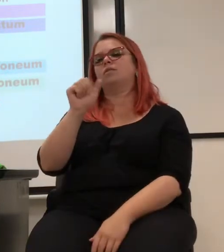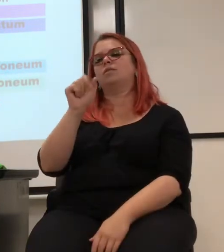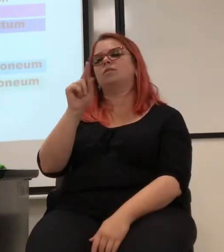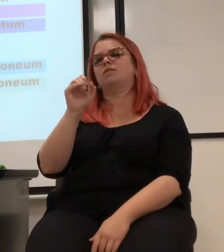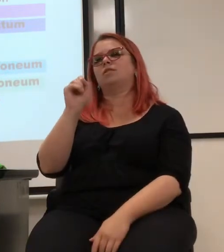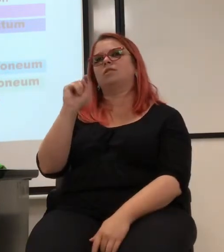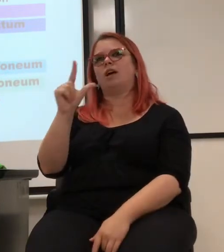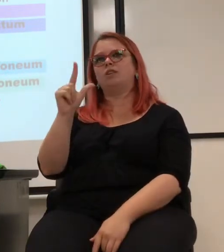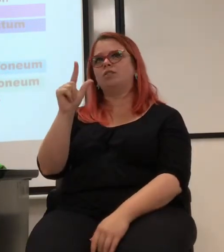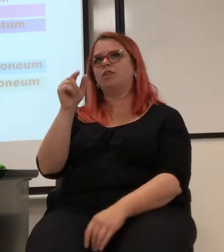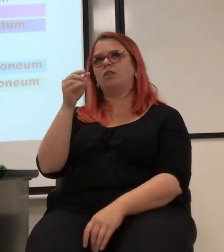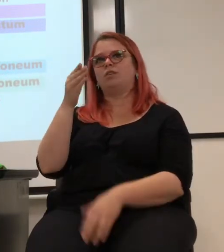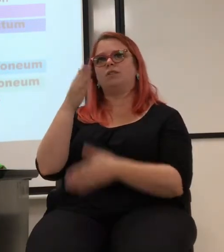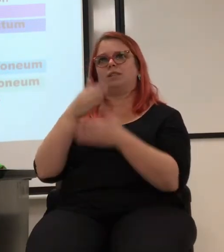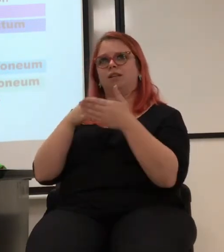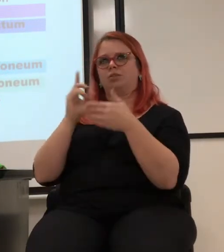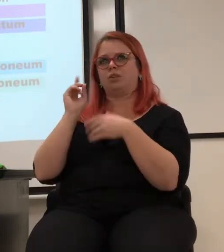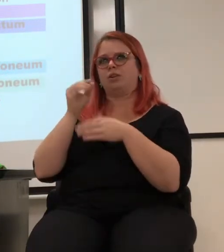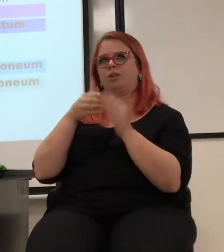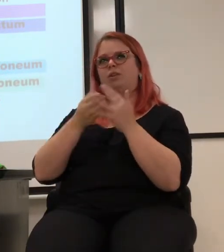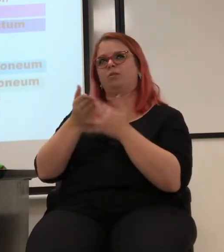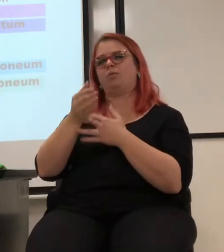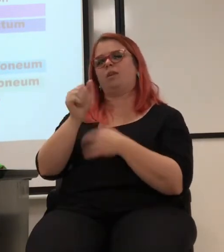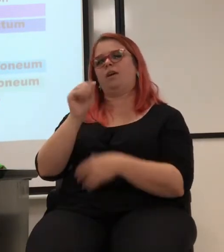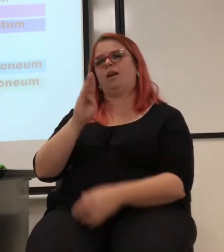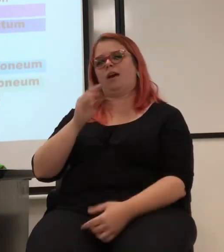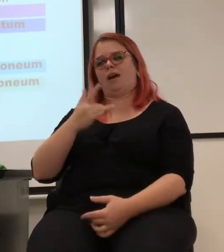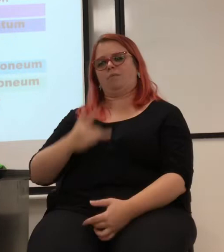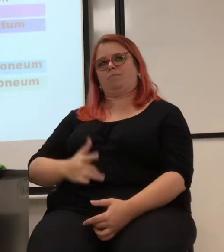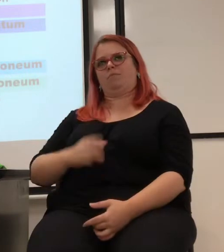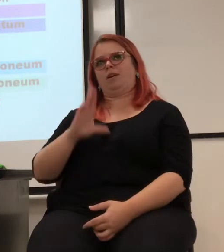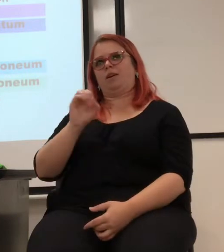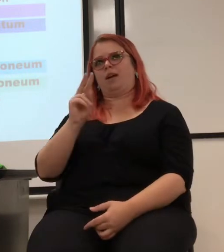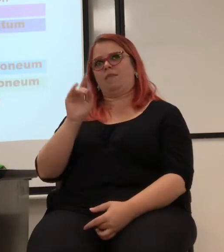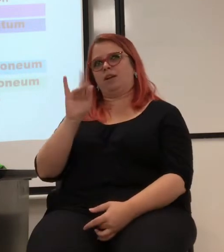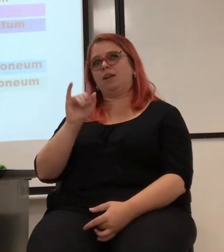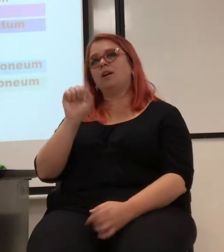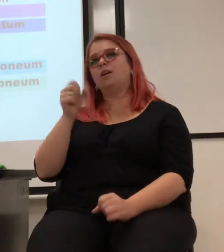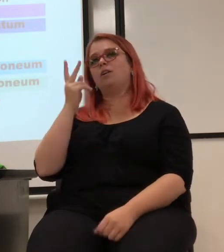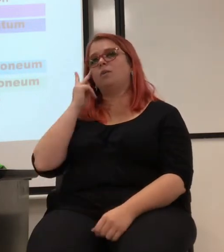ab cavity so you can see all the digestive viscera.